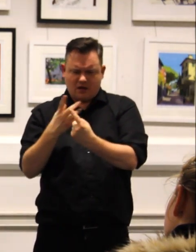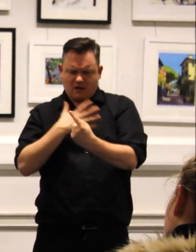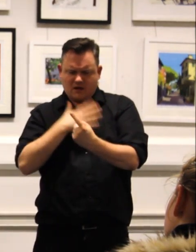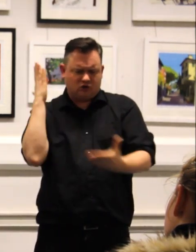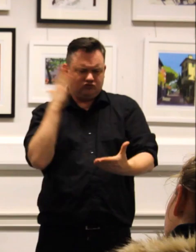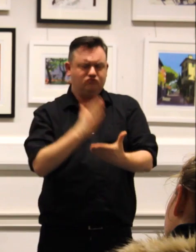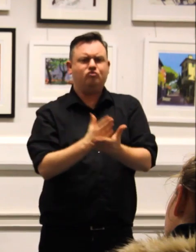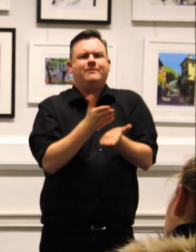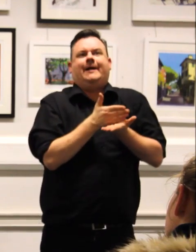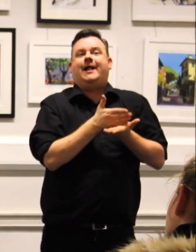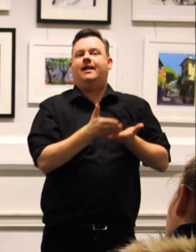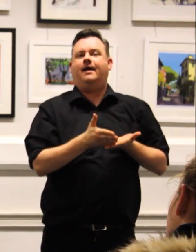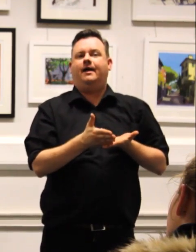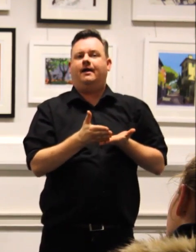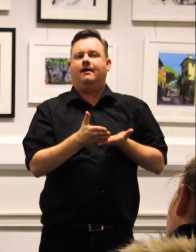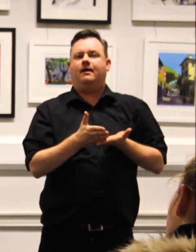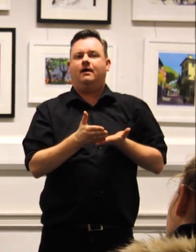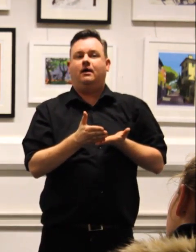perfectly clear.